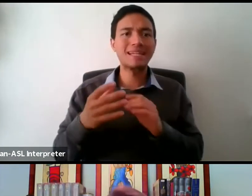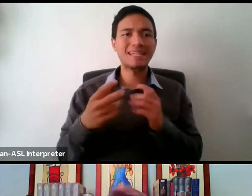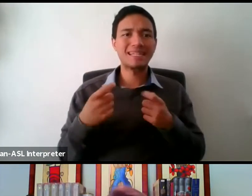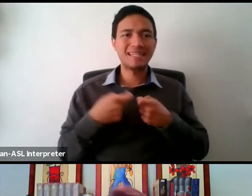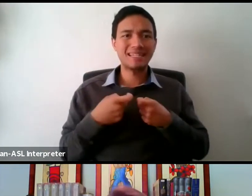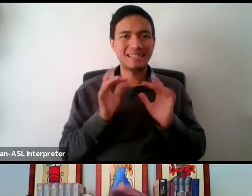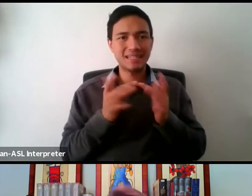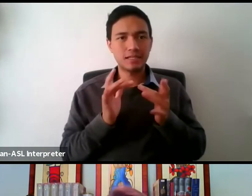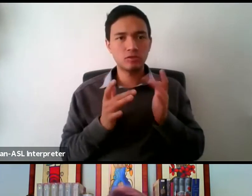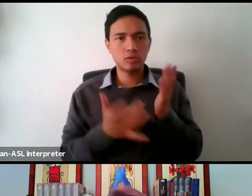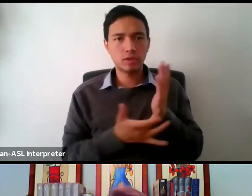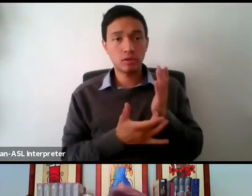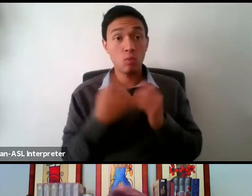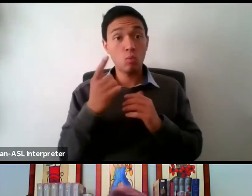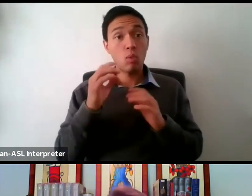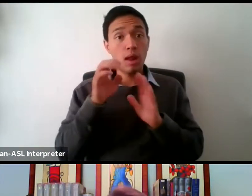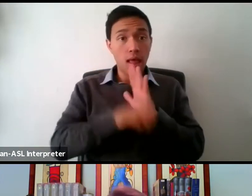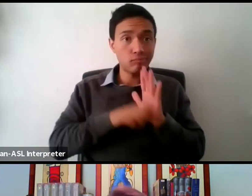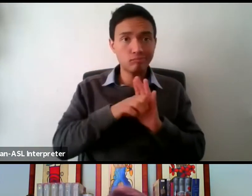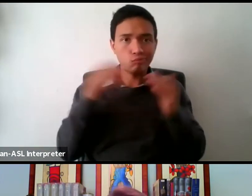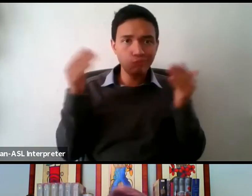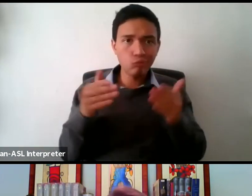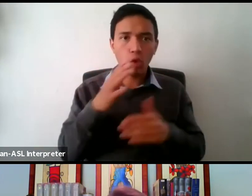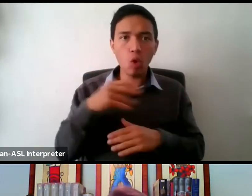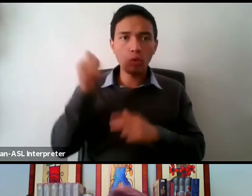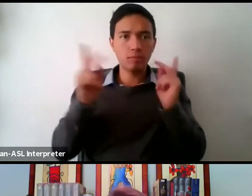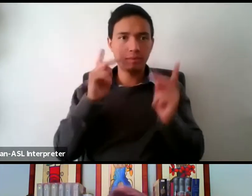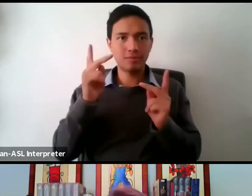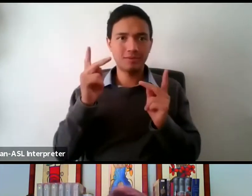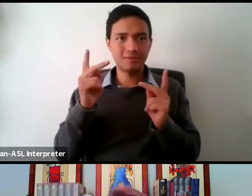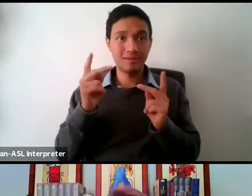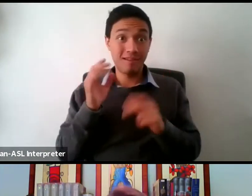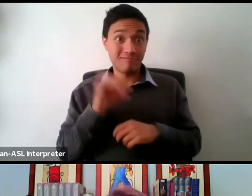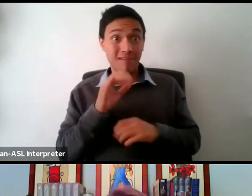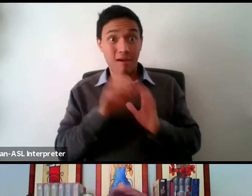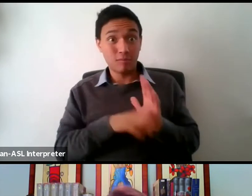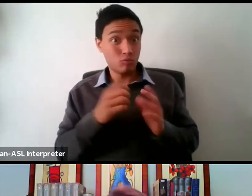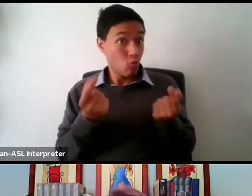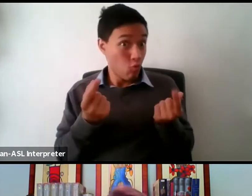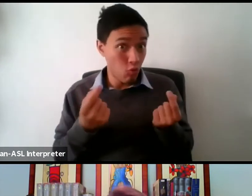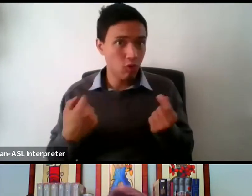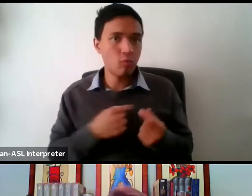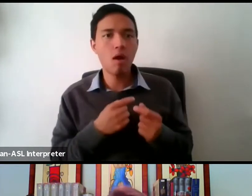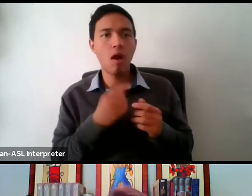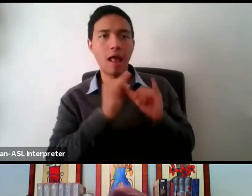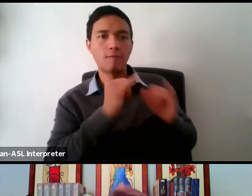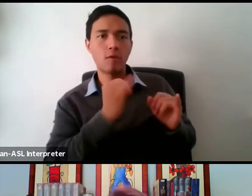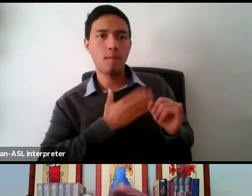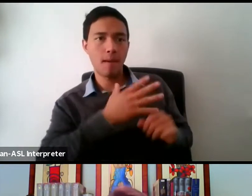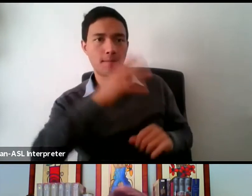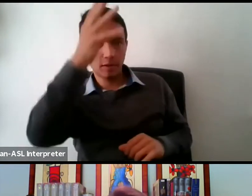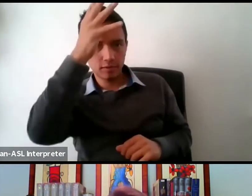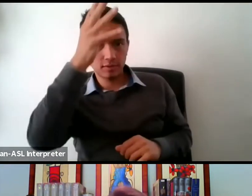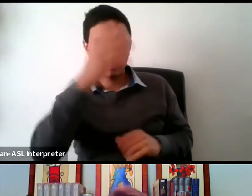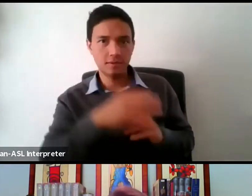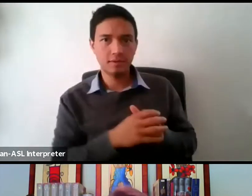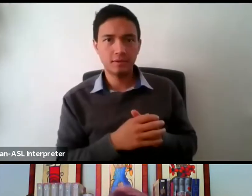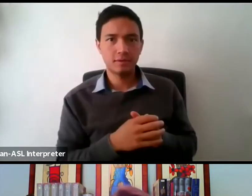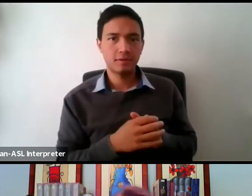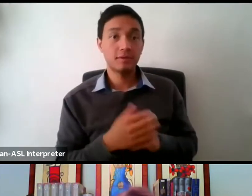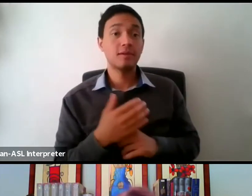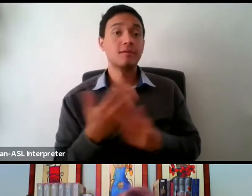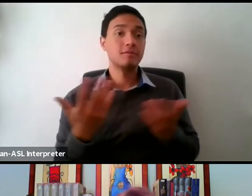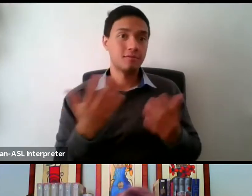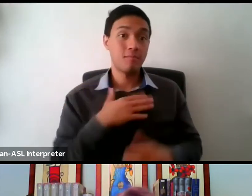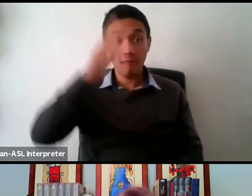older people. And for that episode, we interviewed my own parents. And the difference between them was amazing. My